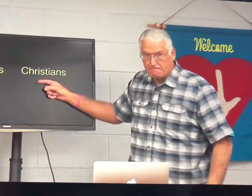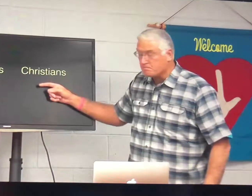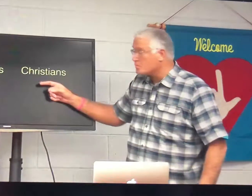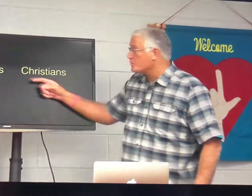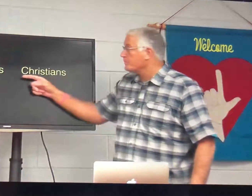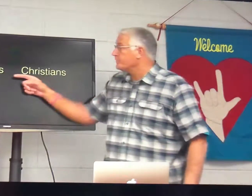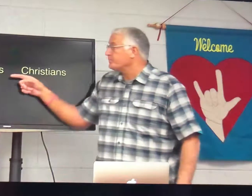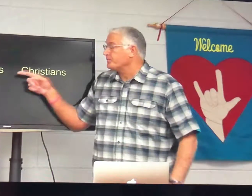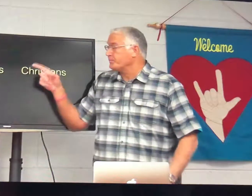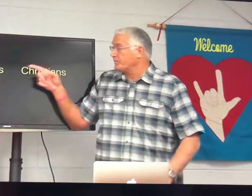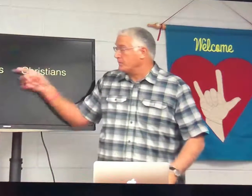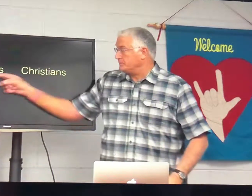Yeah.